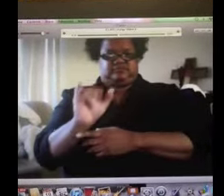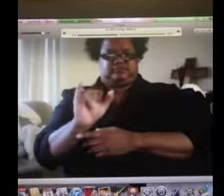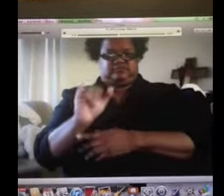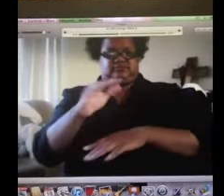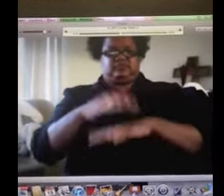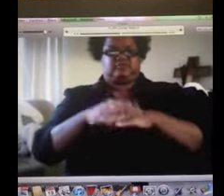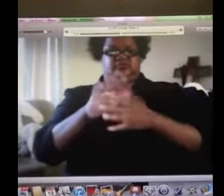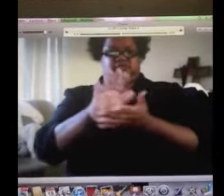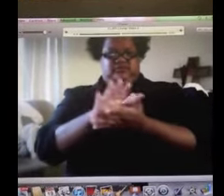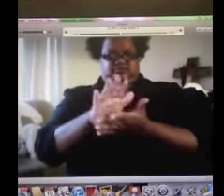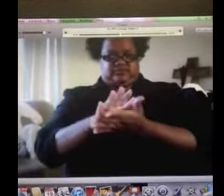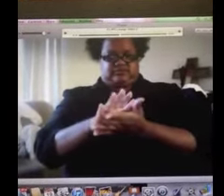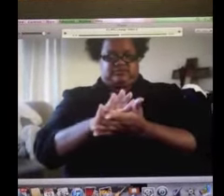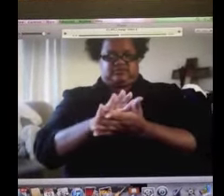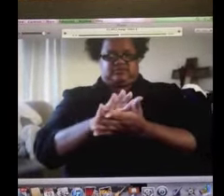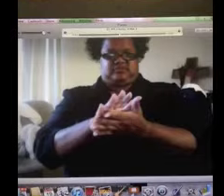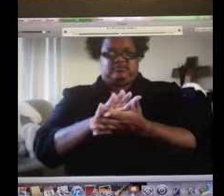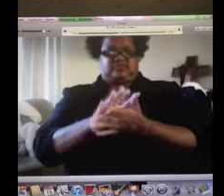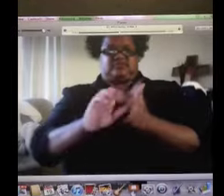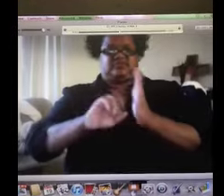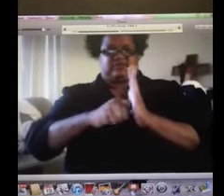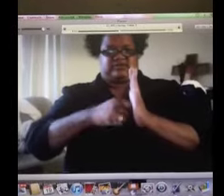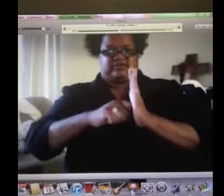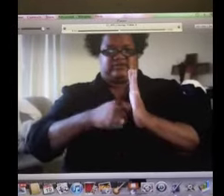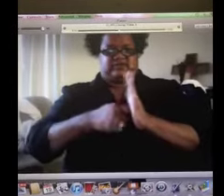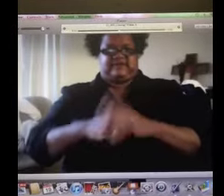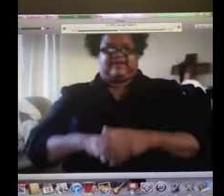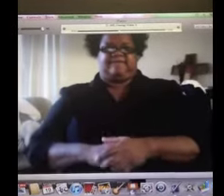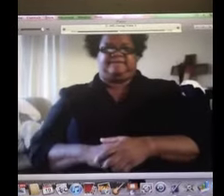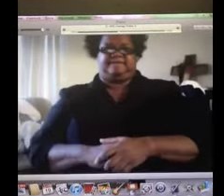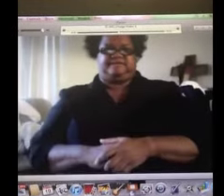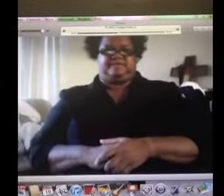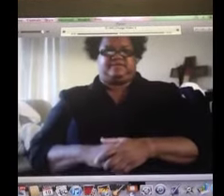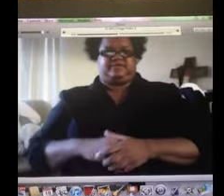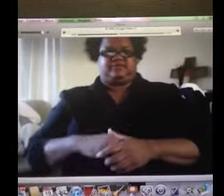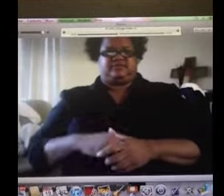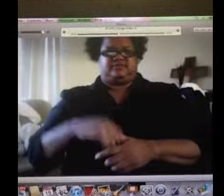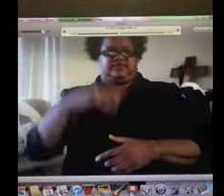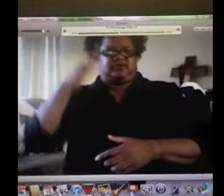And also, the gospel reading was about how Jesus made Peter,